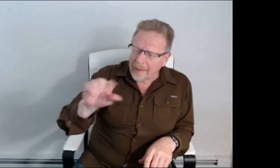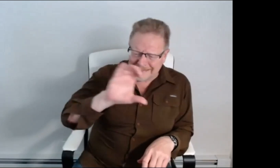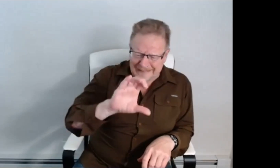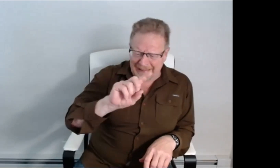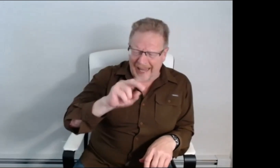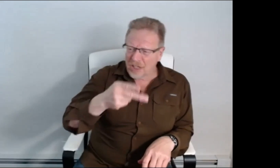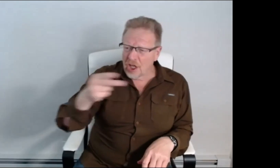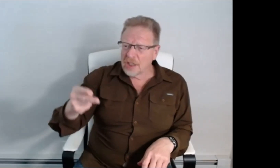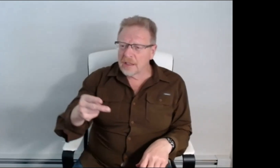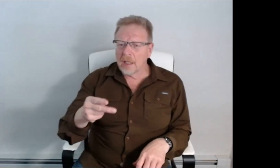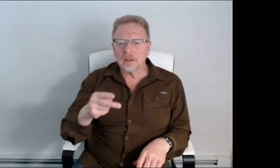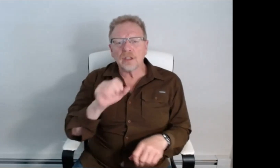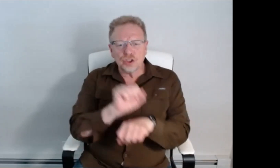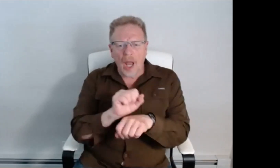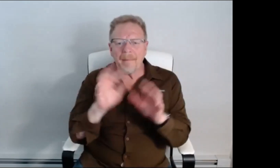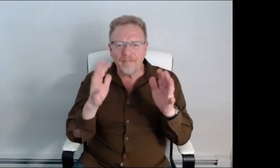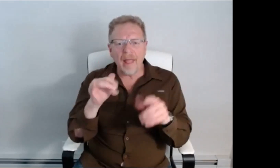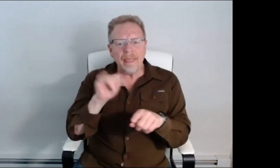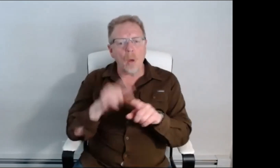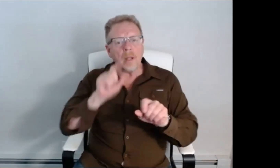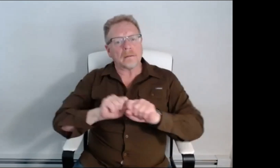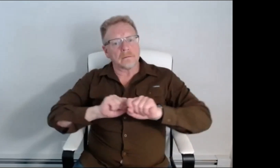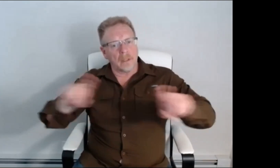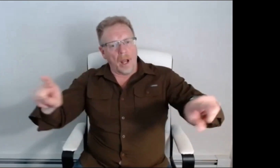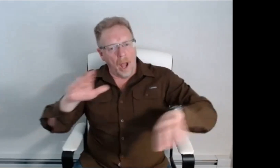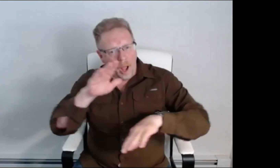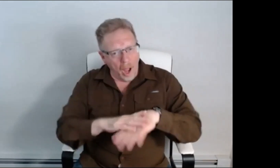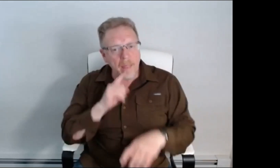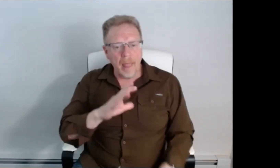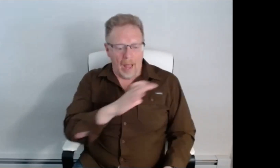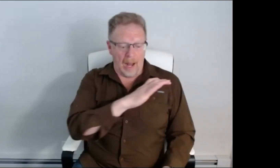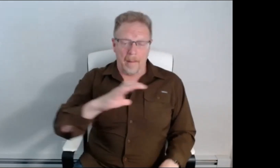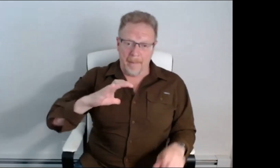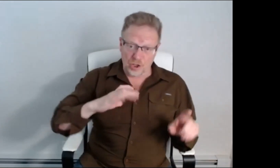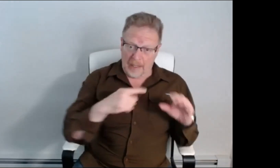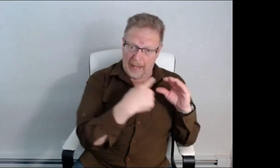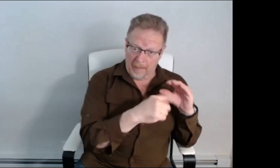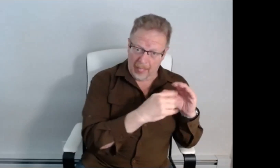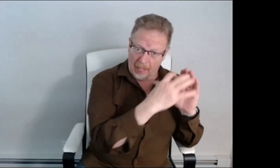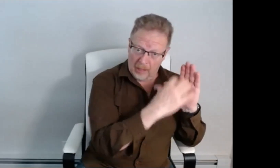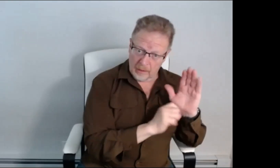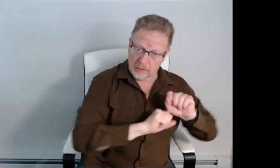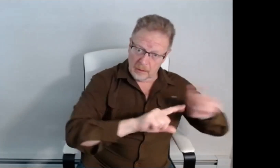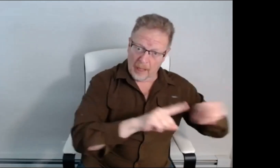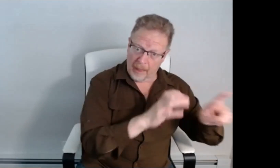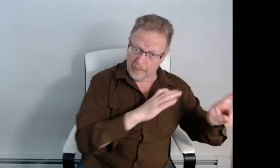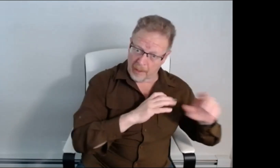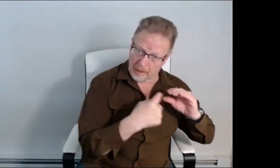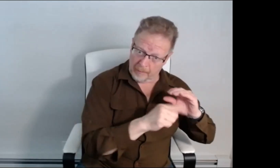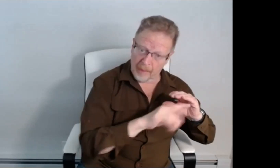fair, that's a flyer that would go out like on the commission email list, or Yes, yes, and then we